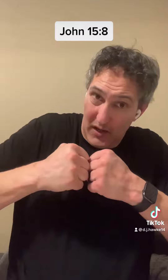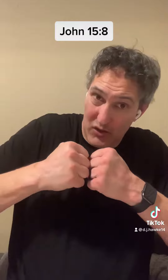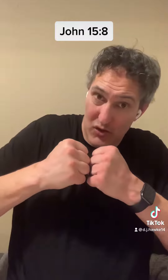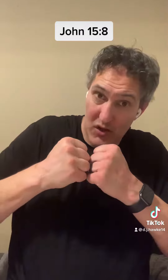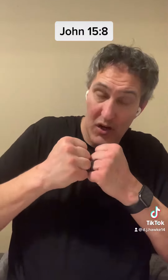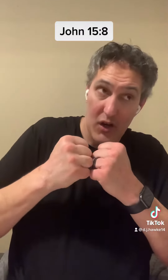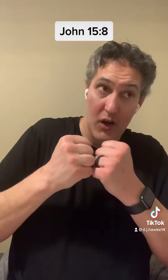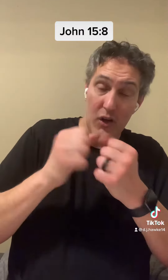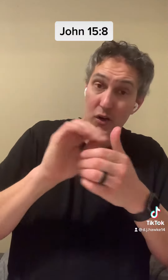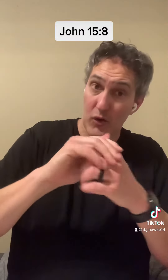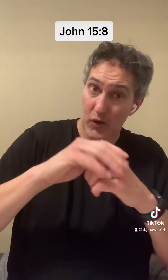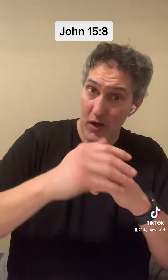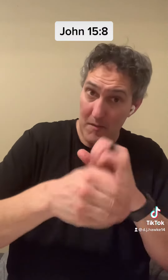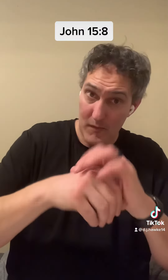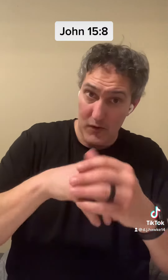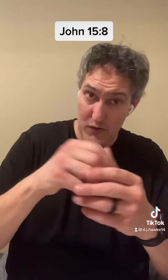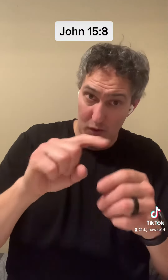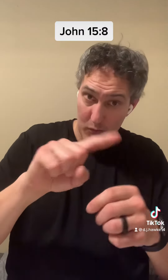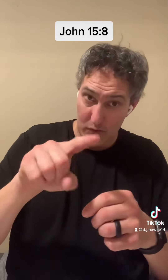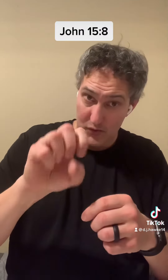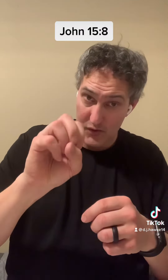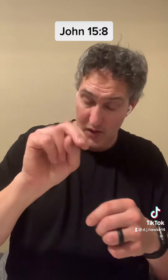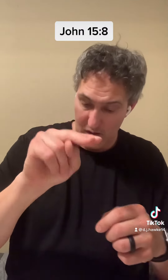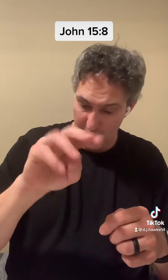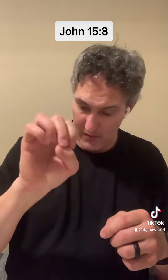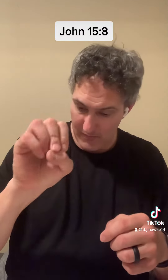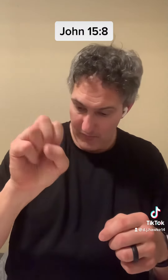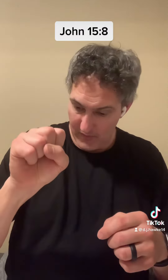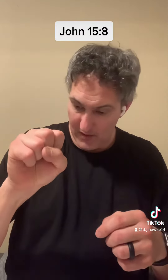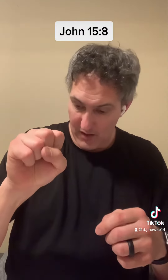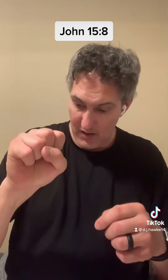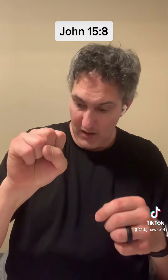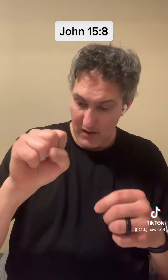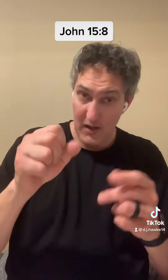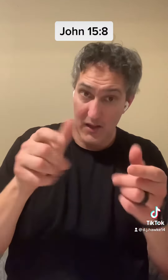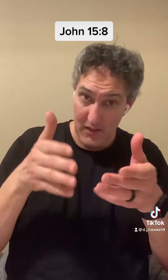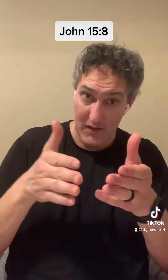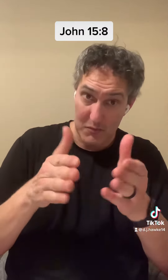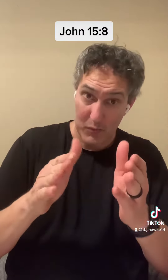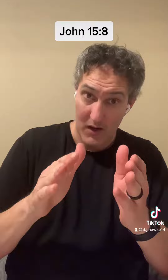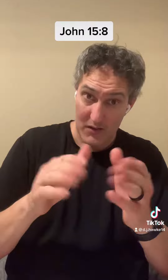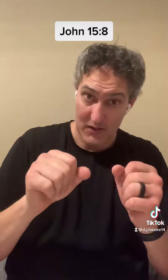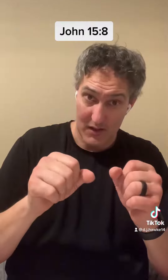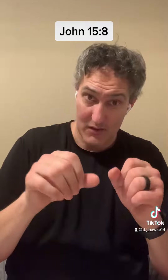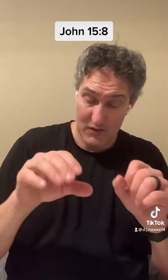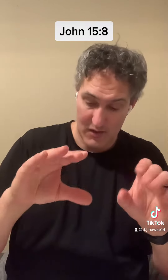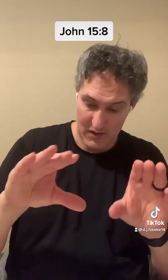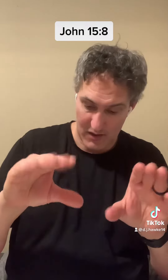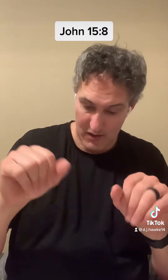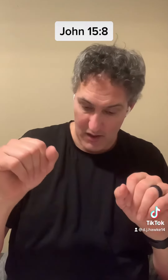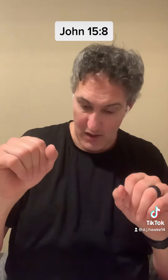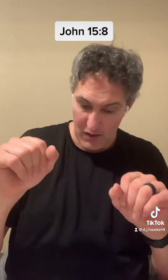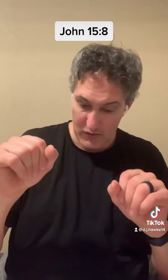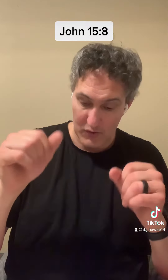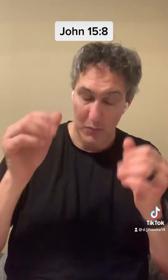stretch your comfort zones in this process. So